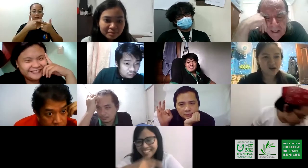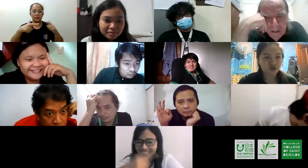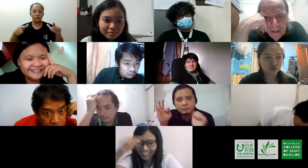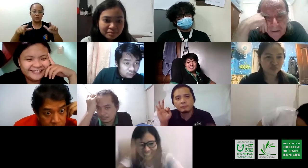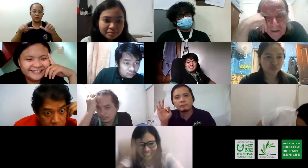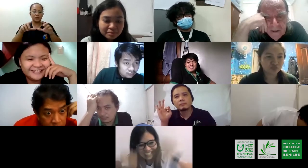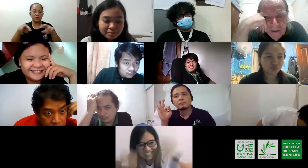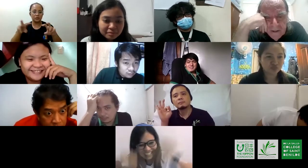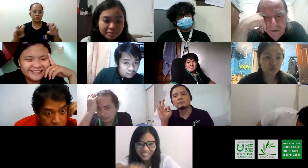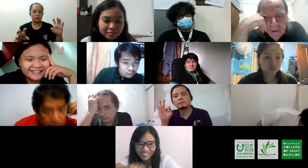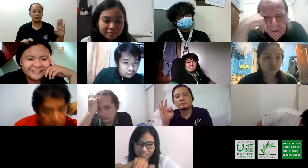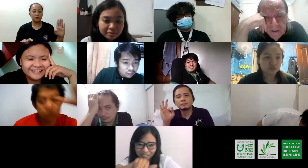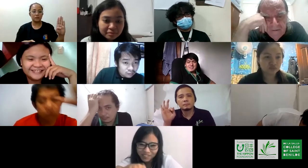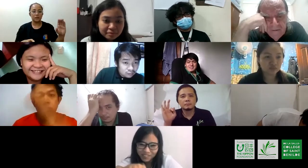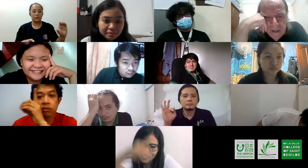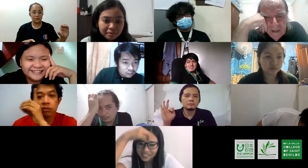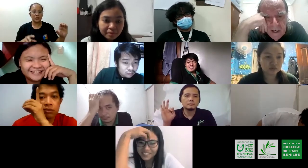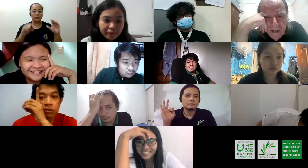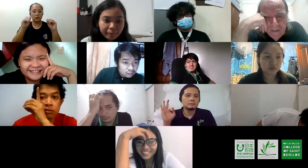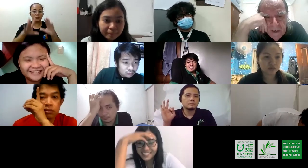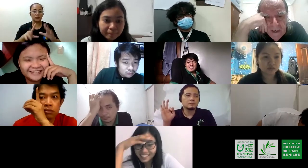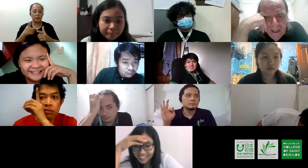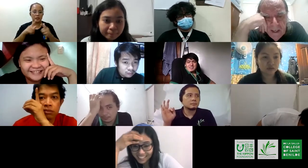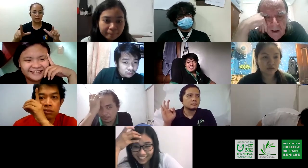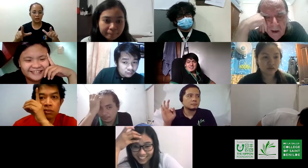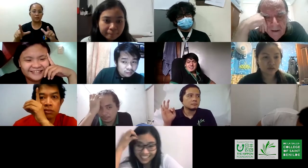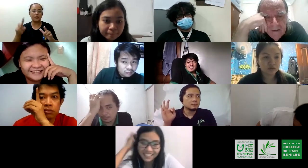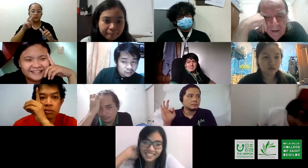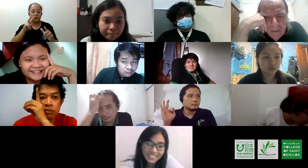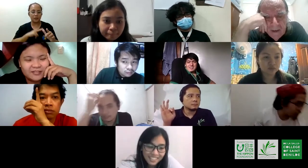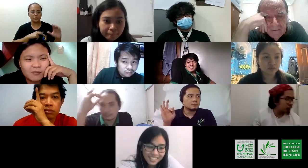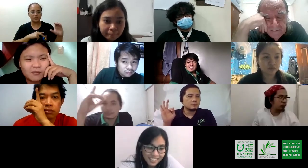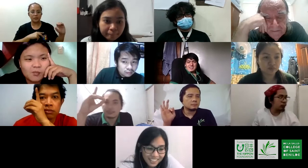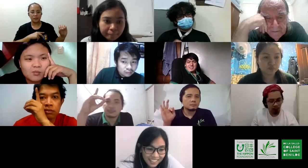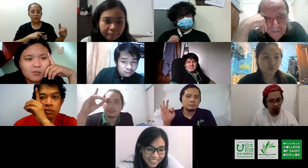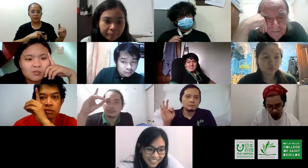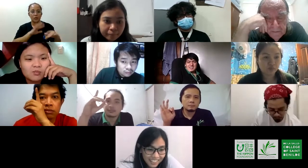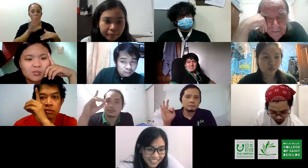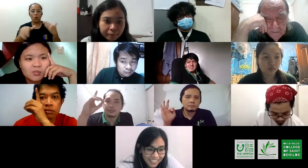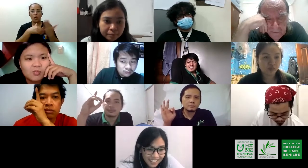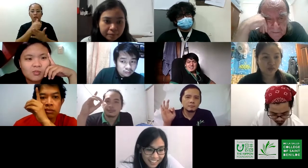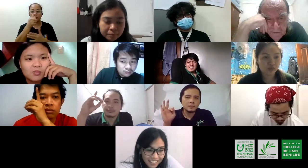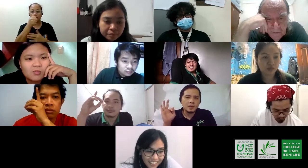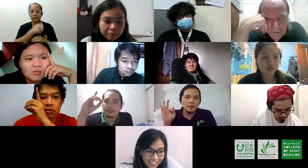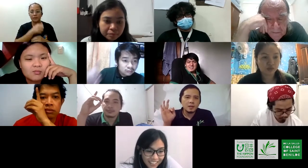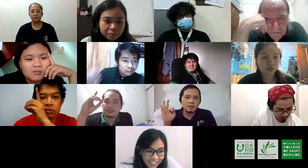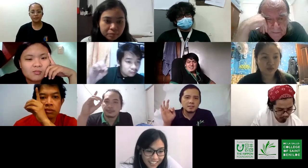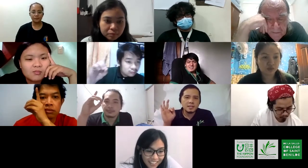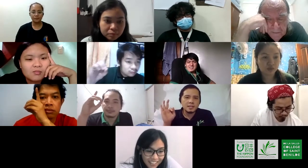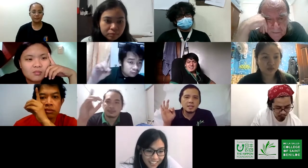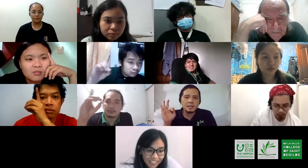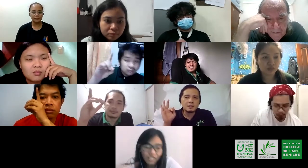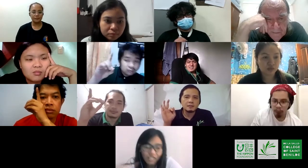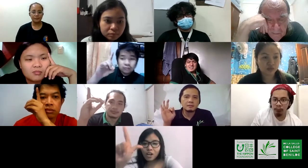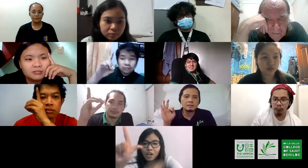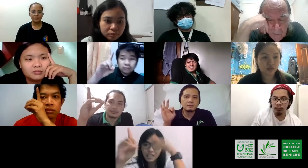Nai program trained Vietnamese deaf people to A, become teachers of deaf children,